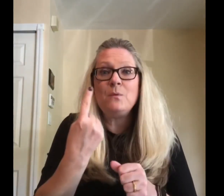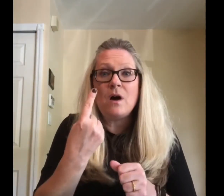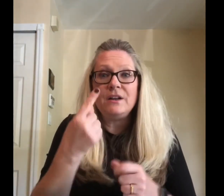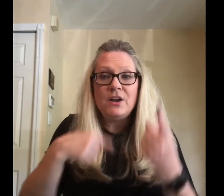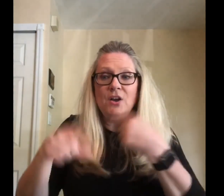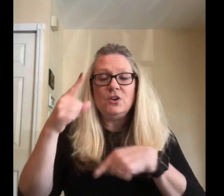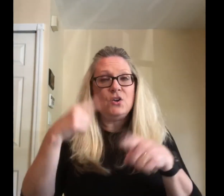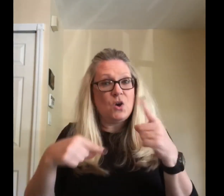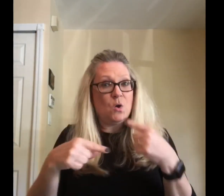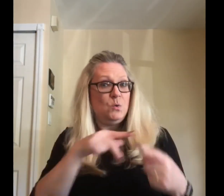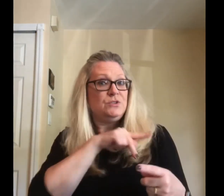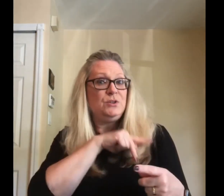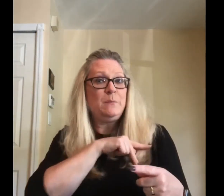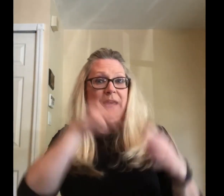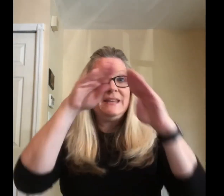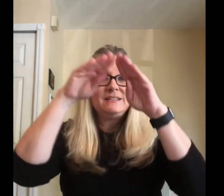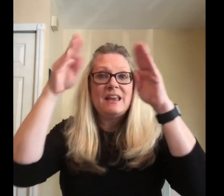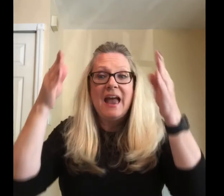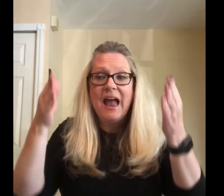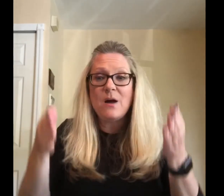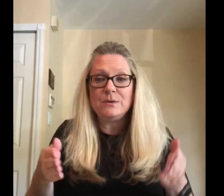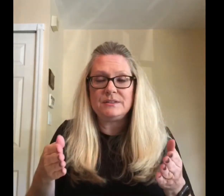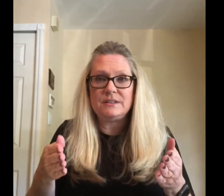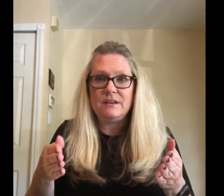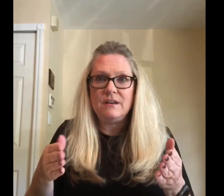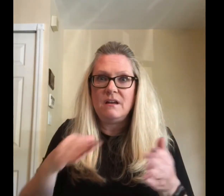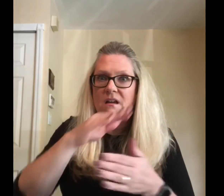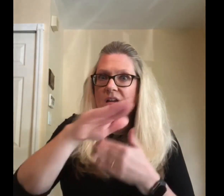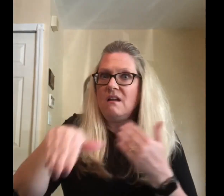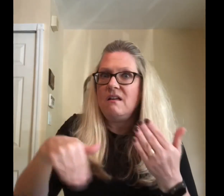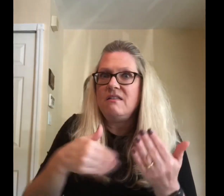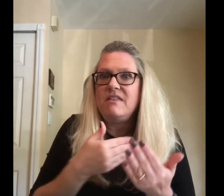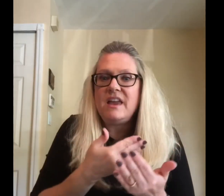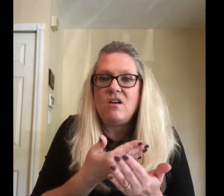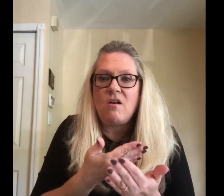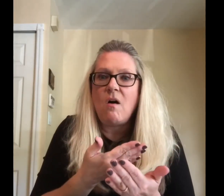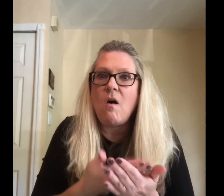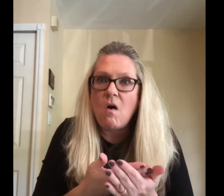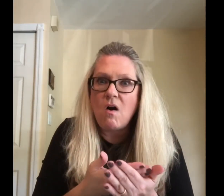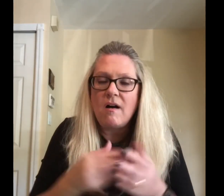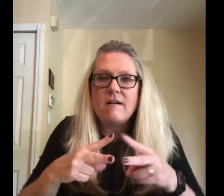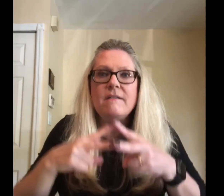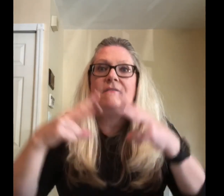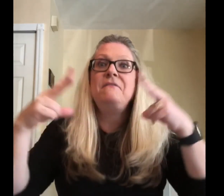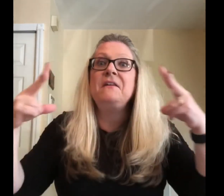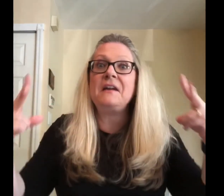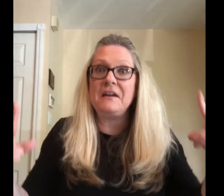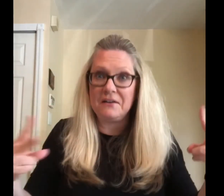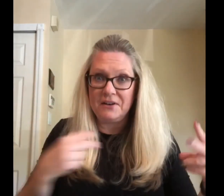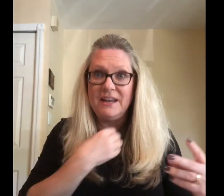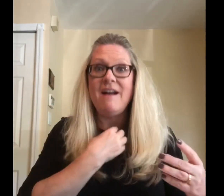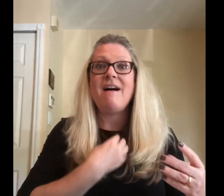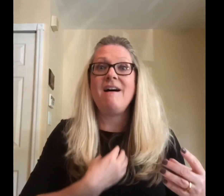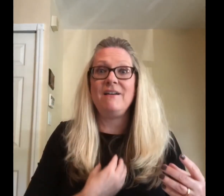Everyone goes to Pete's house. They are all very